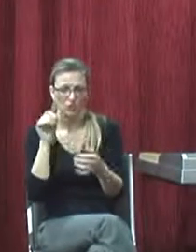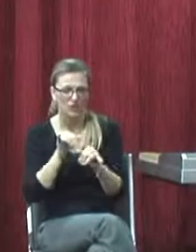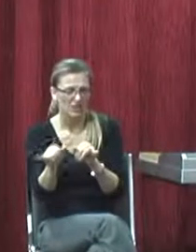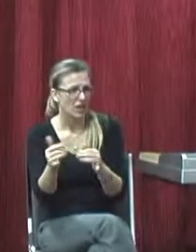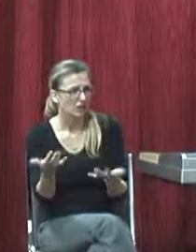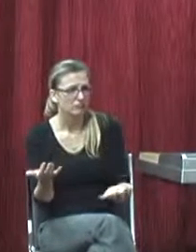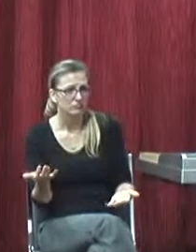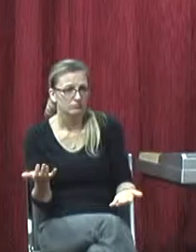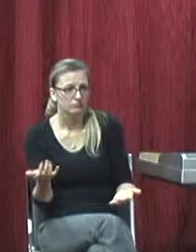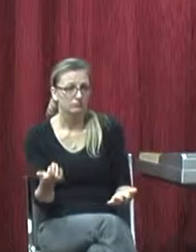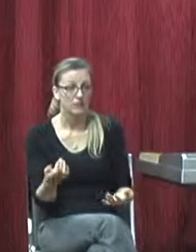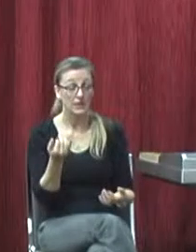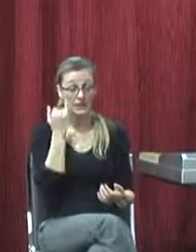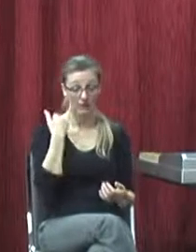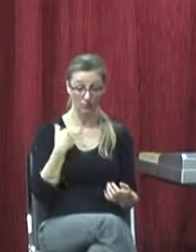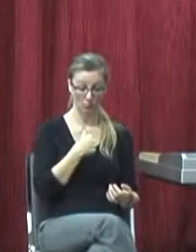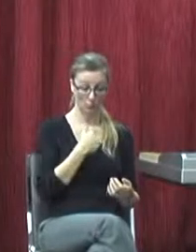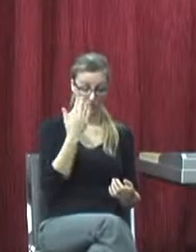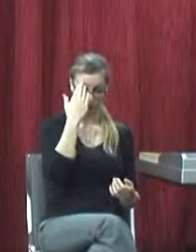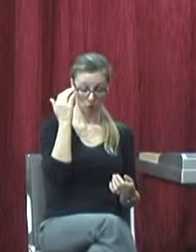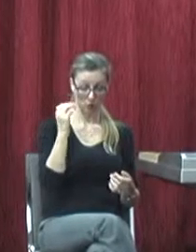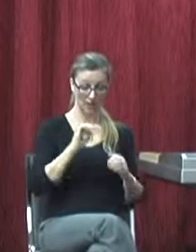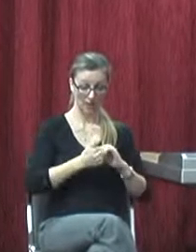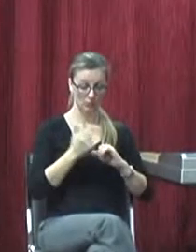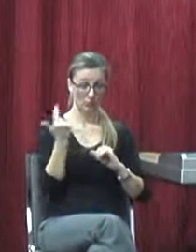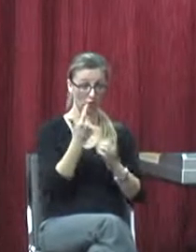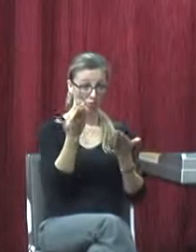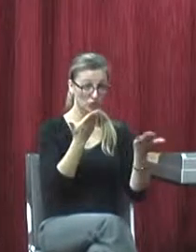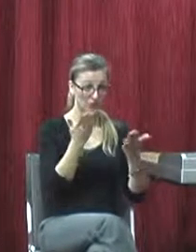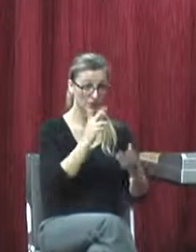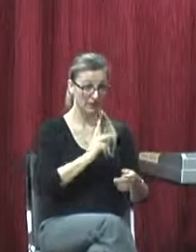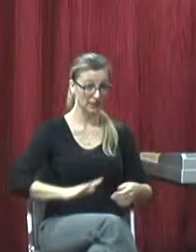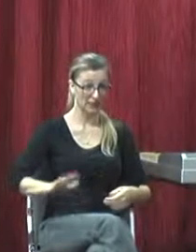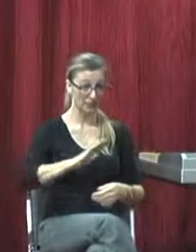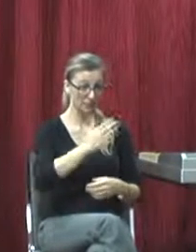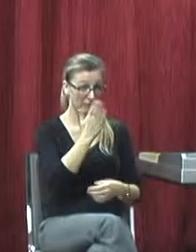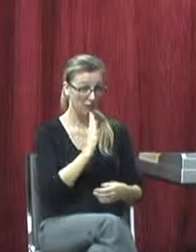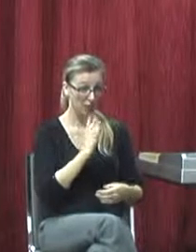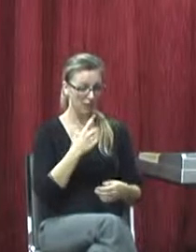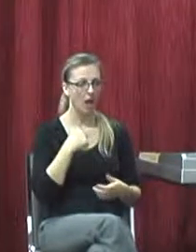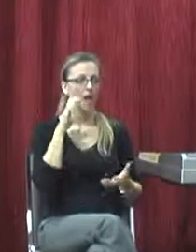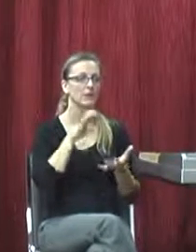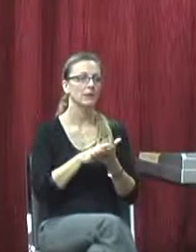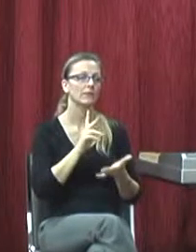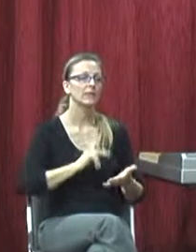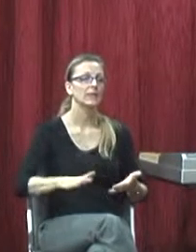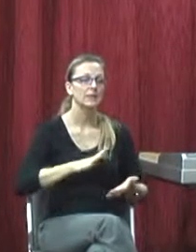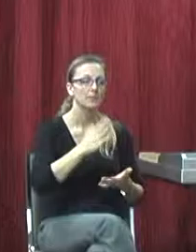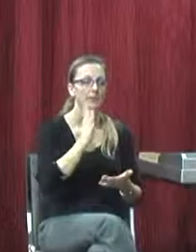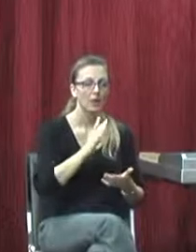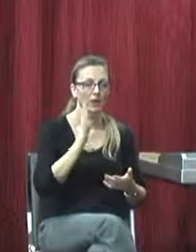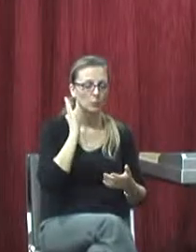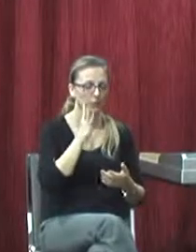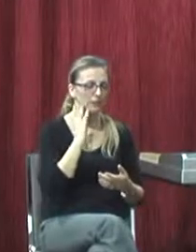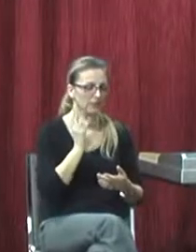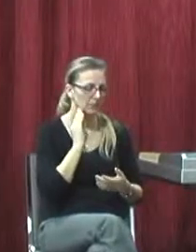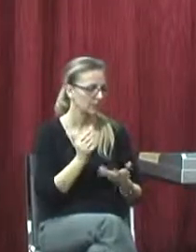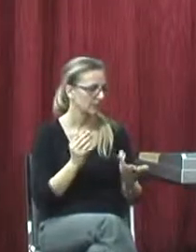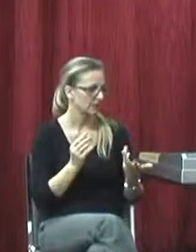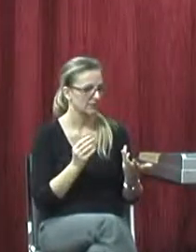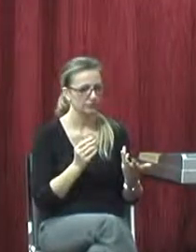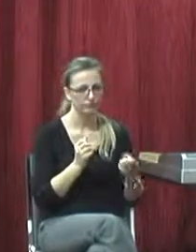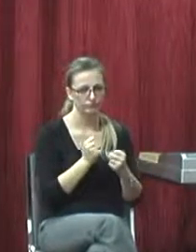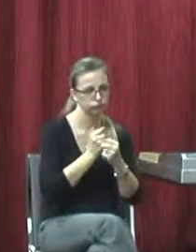See, because if we all knew how to serve in the kingdom of God, I believe the kingdom of God would experience revival in an incredible way. It